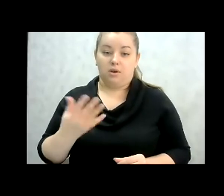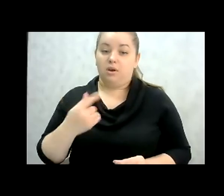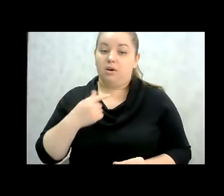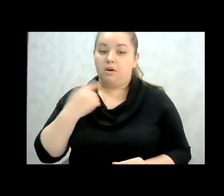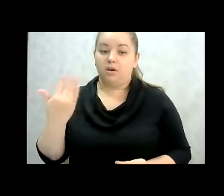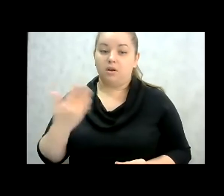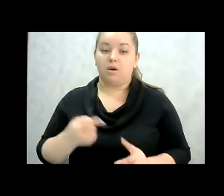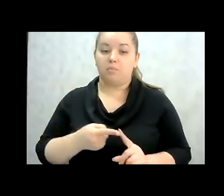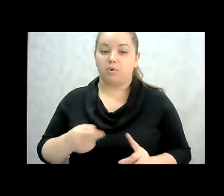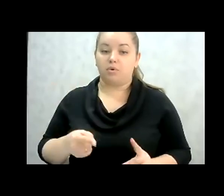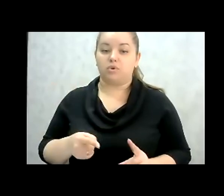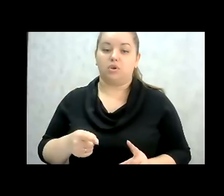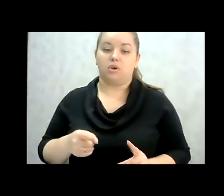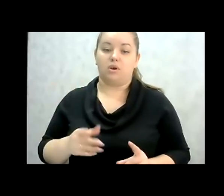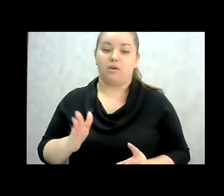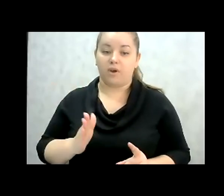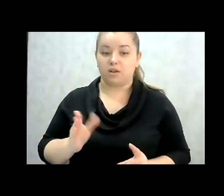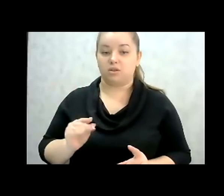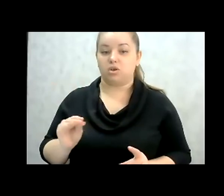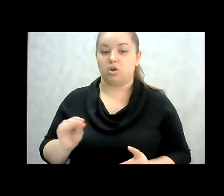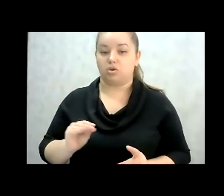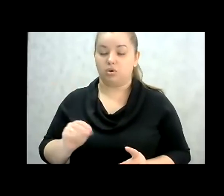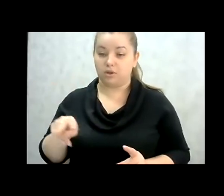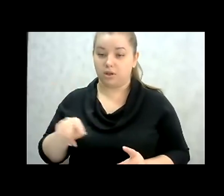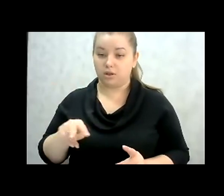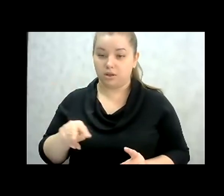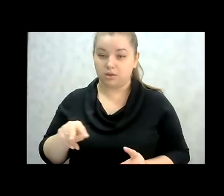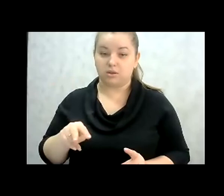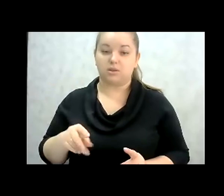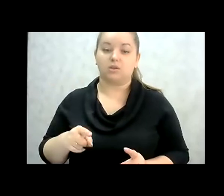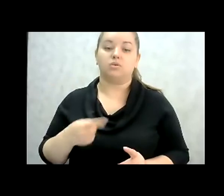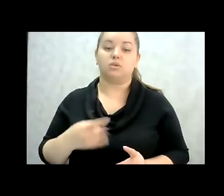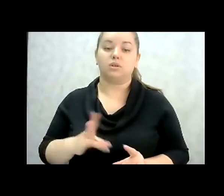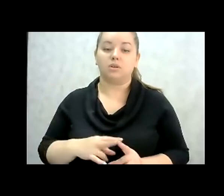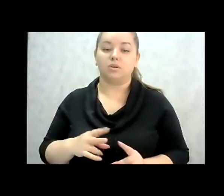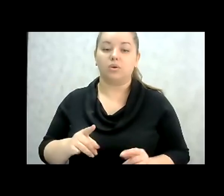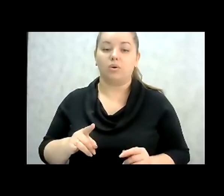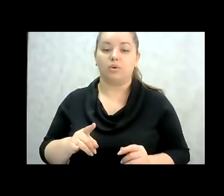that 5 days delay, which